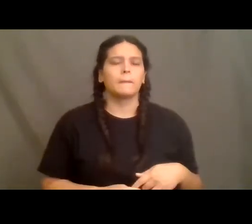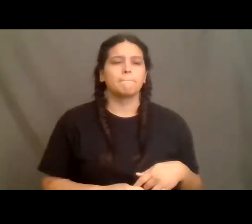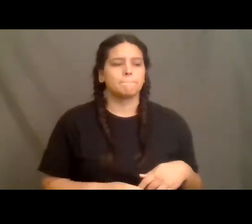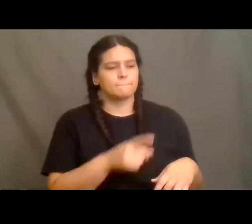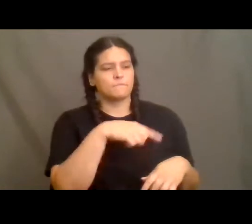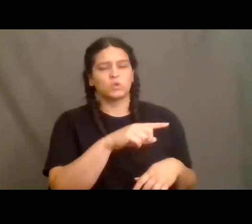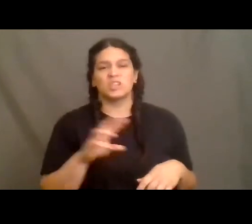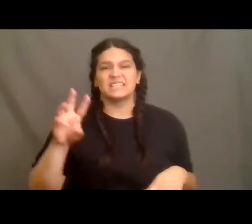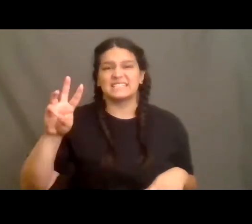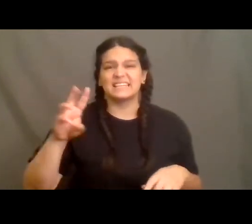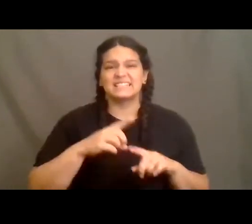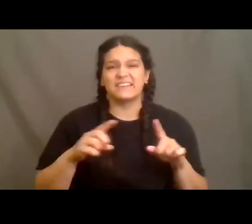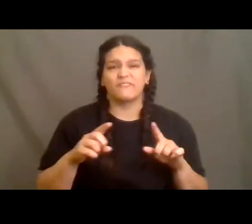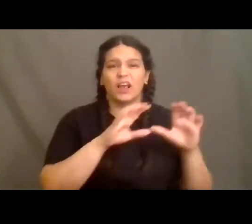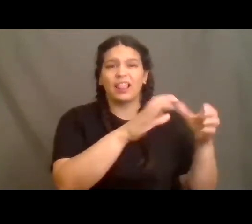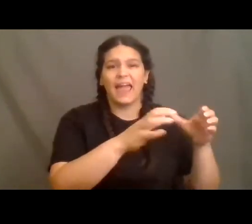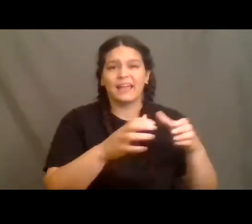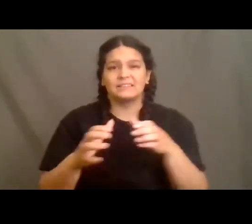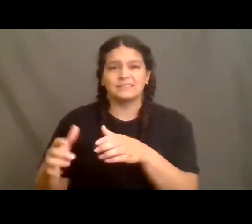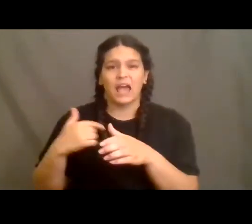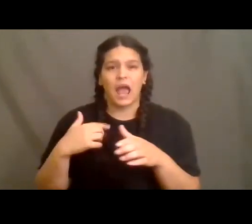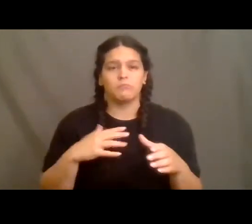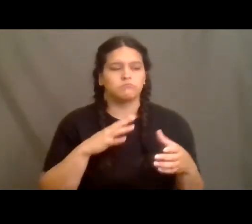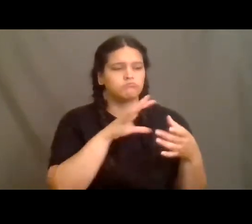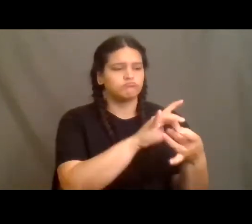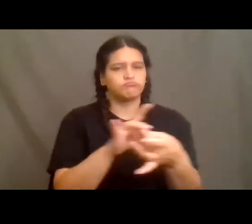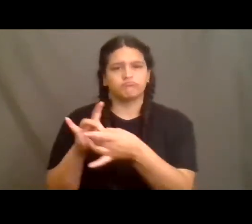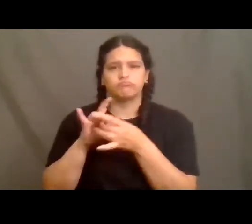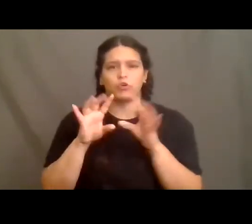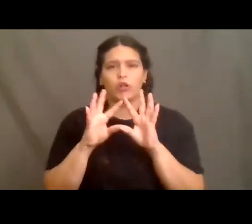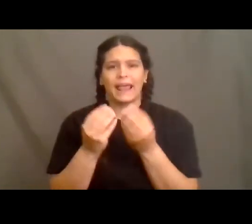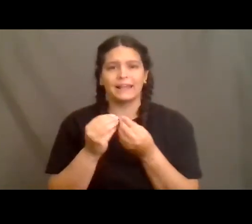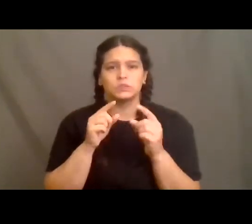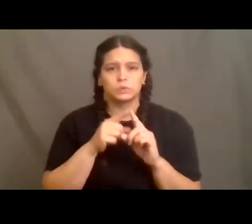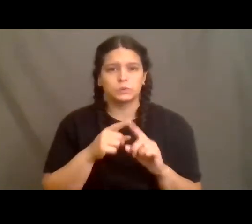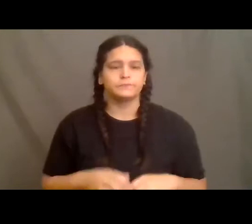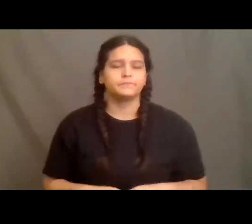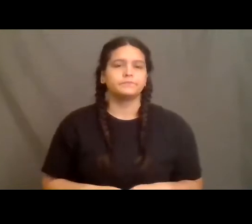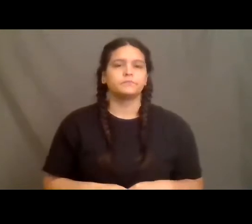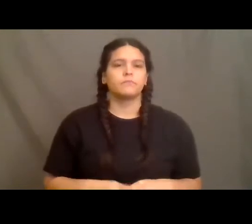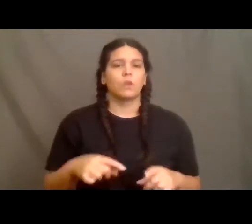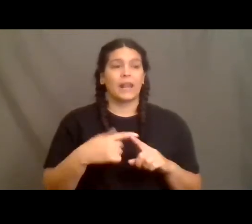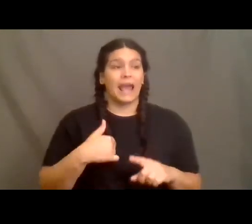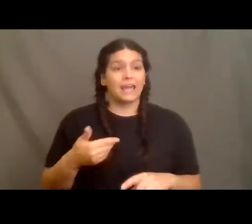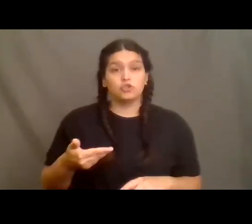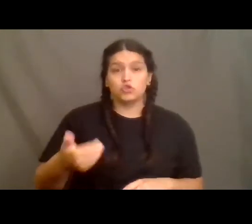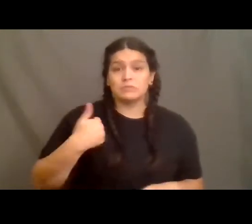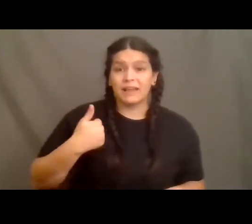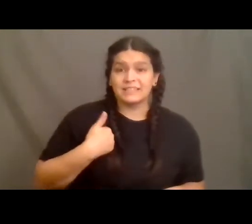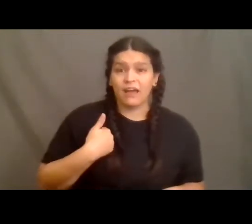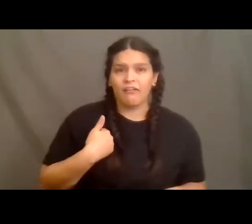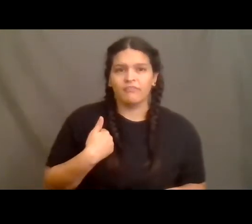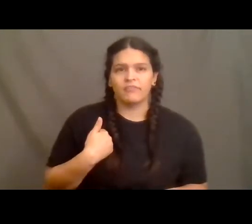those are the six clans and that I'm related to. So when I introduce myself and someone says, oh, I